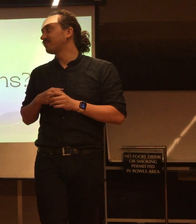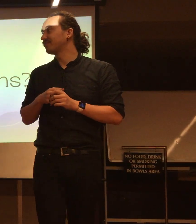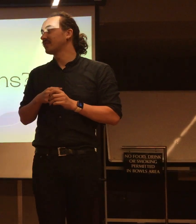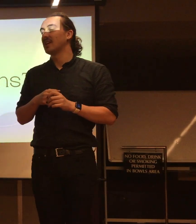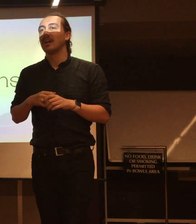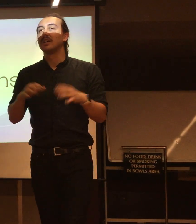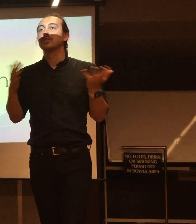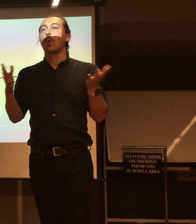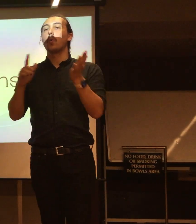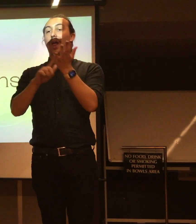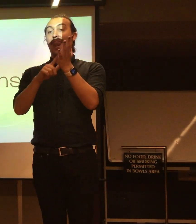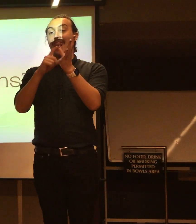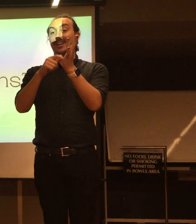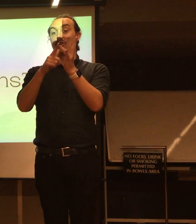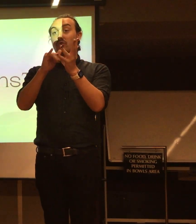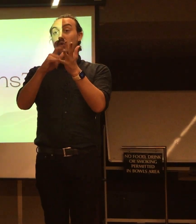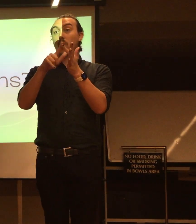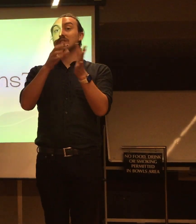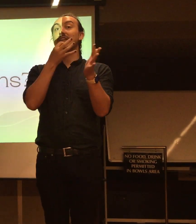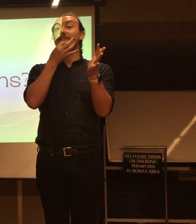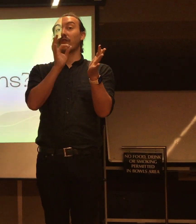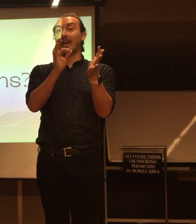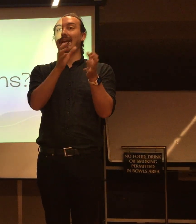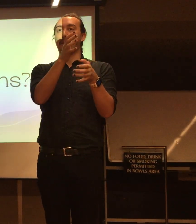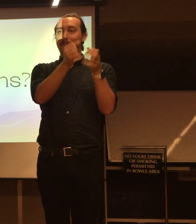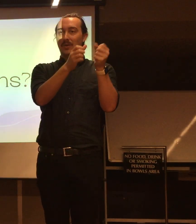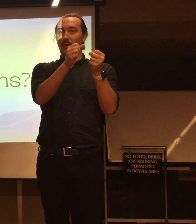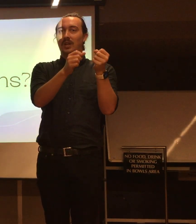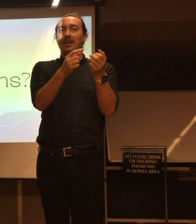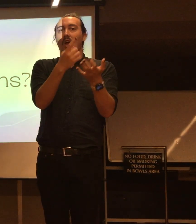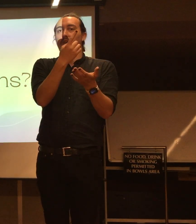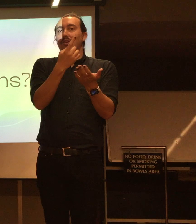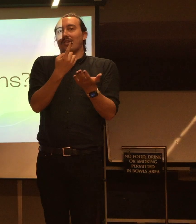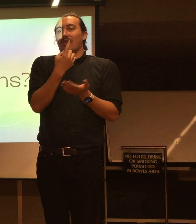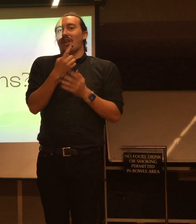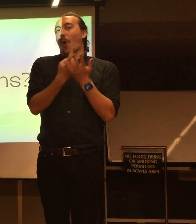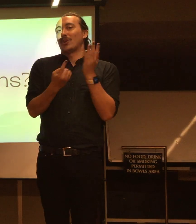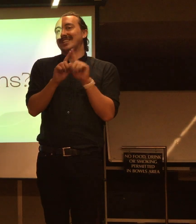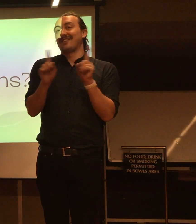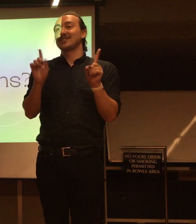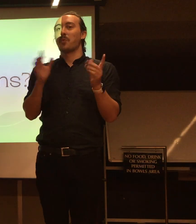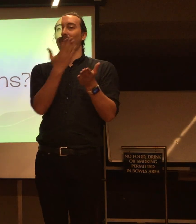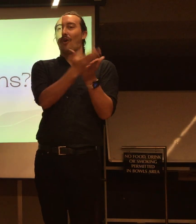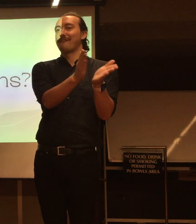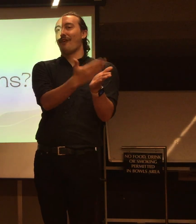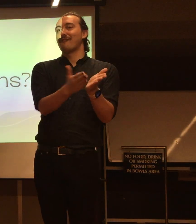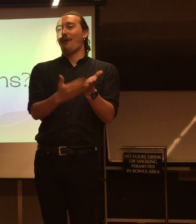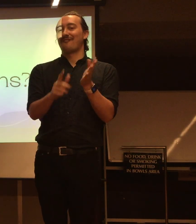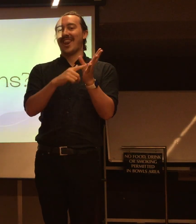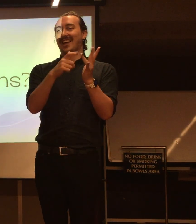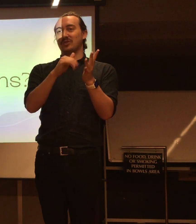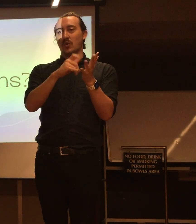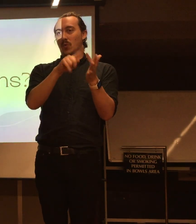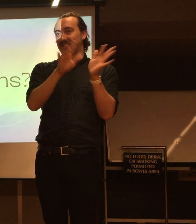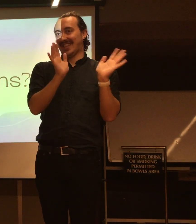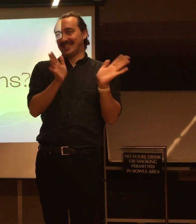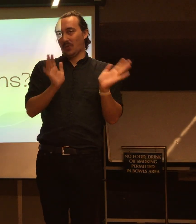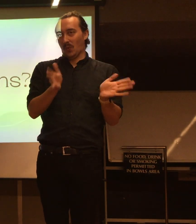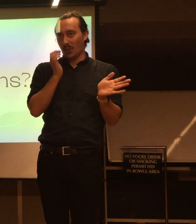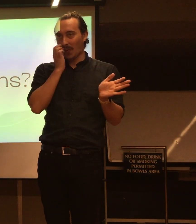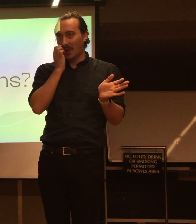So lactose-free milk, they take out the lactose. That's the only difference.